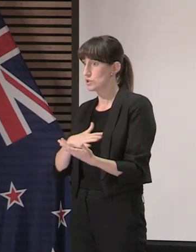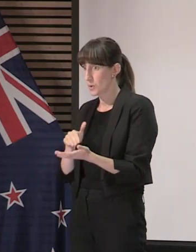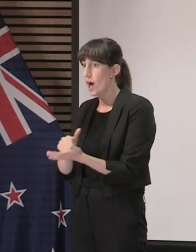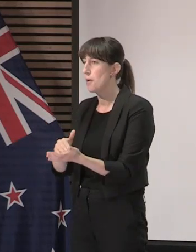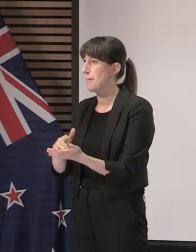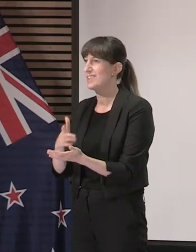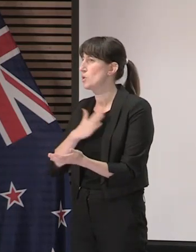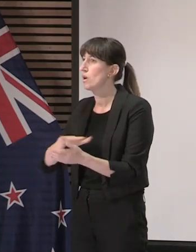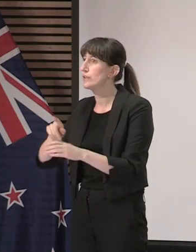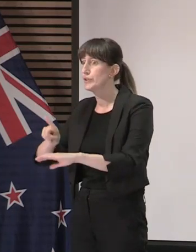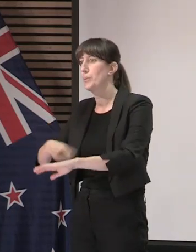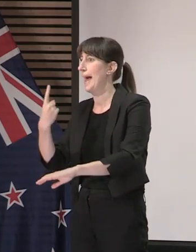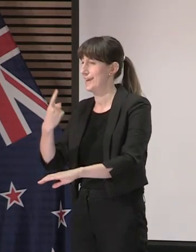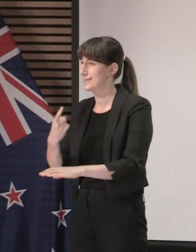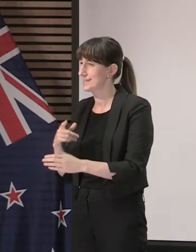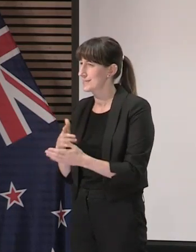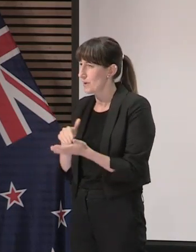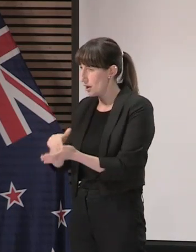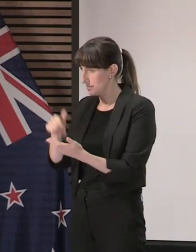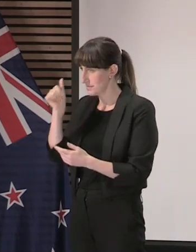in the ongoing